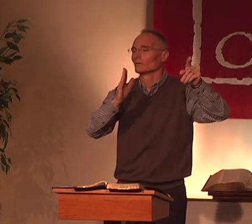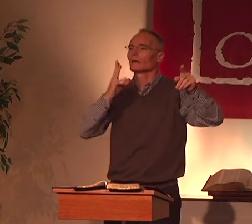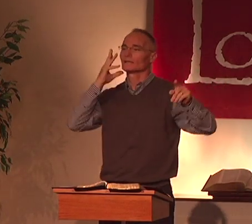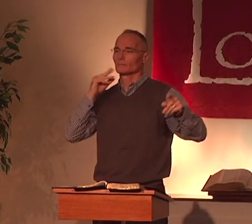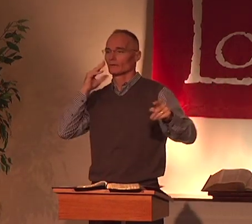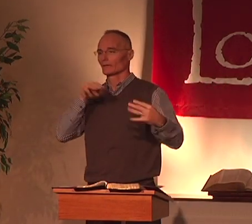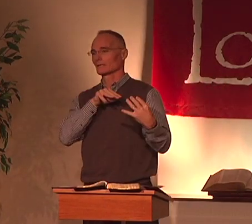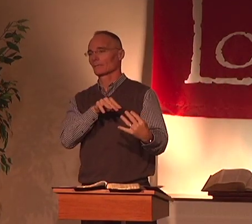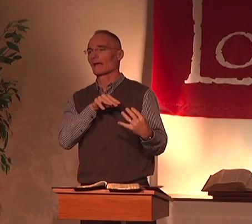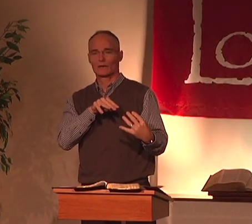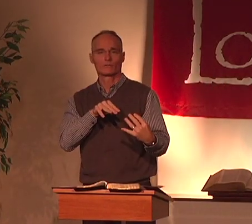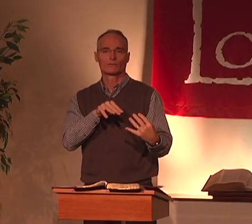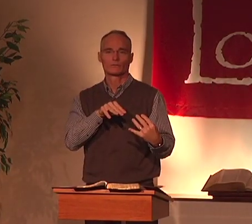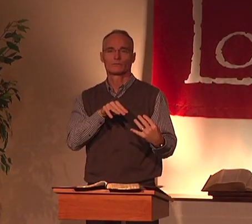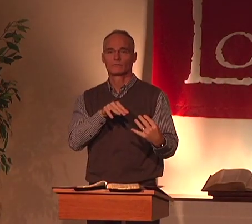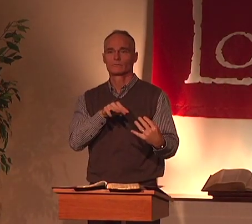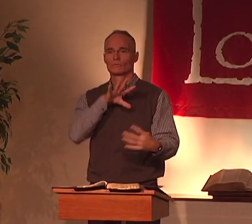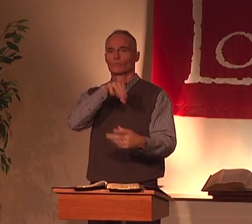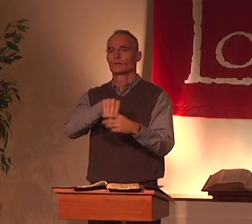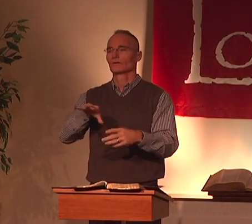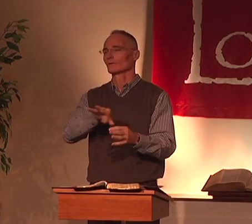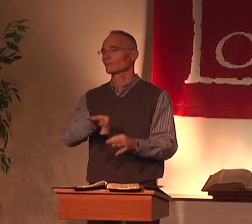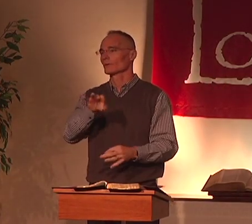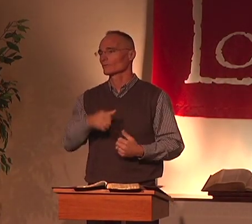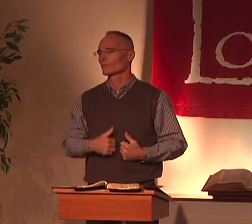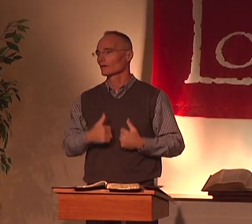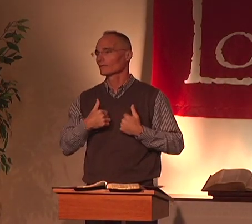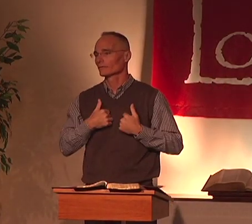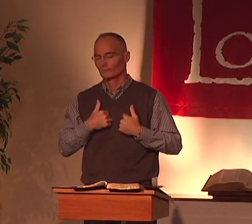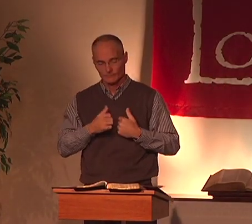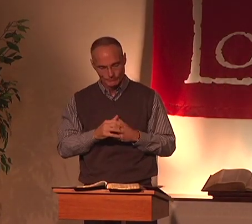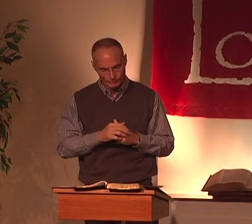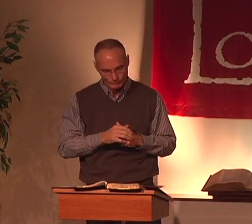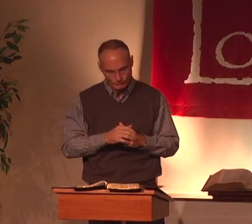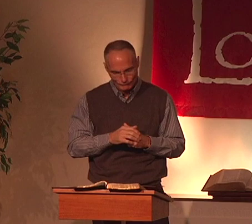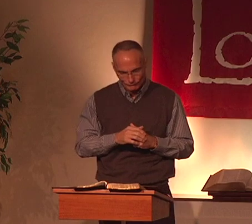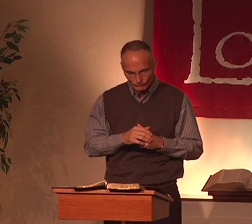They will Experience battles Within their Spiritual lives